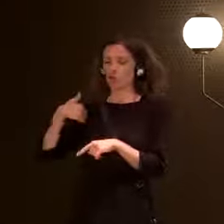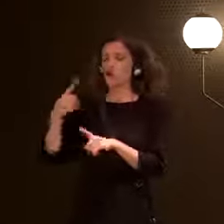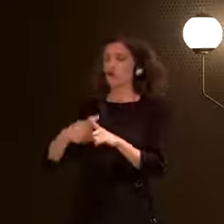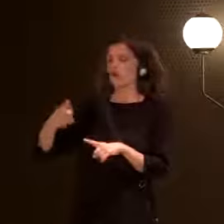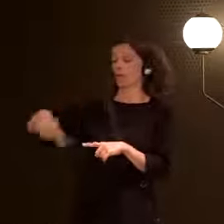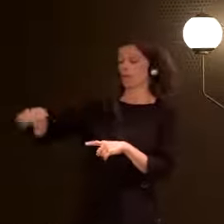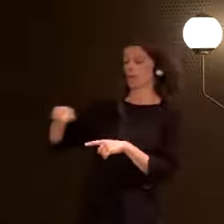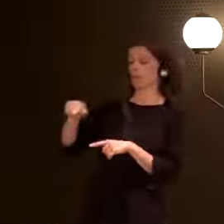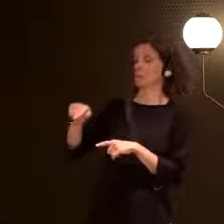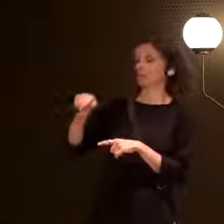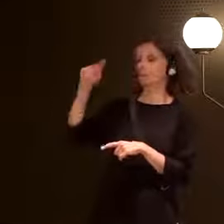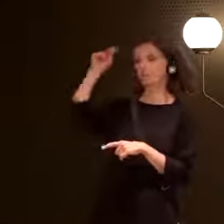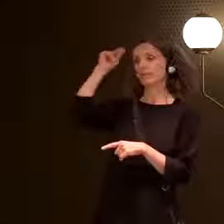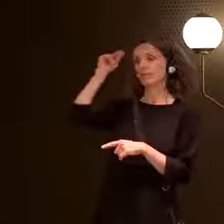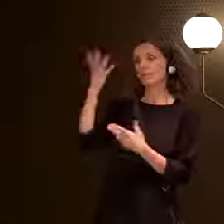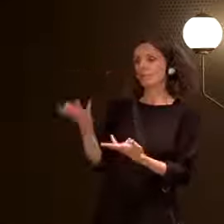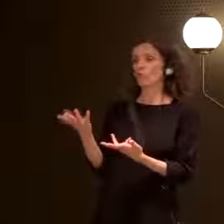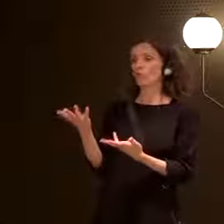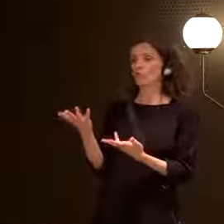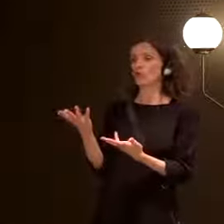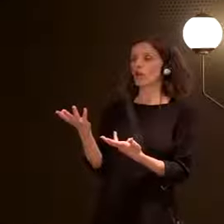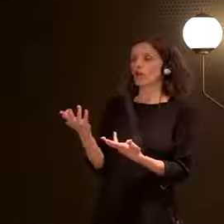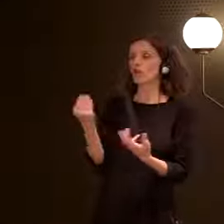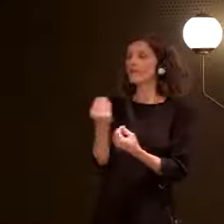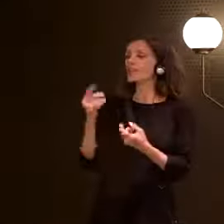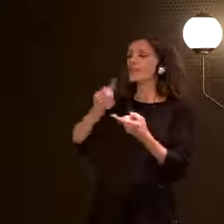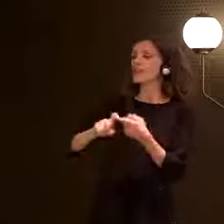can visualize what place value means.